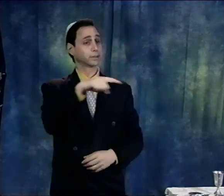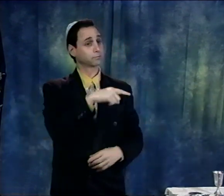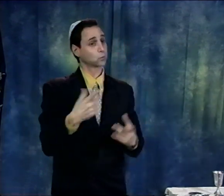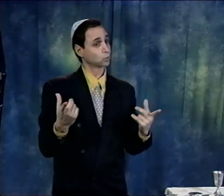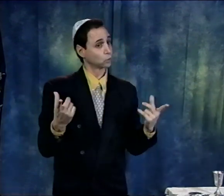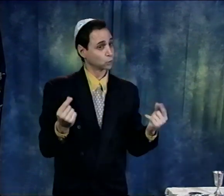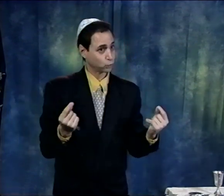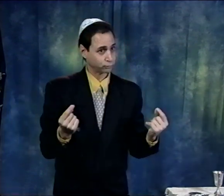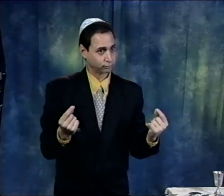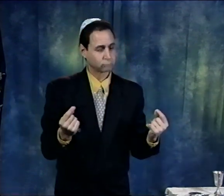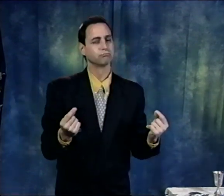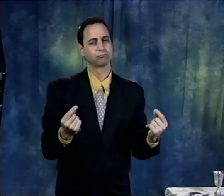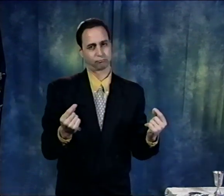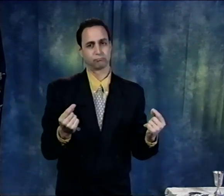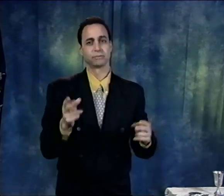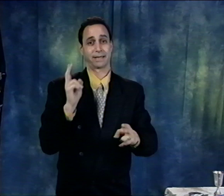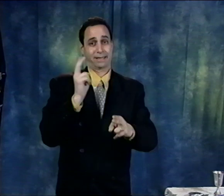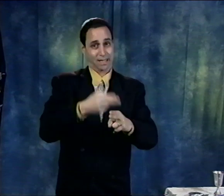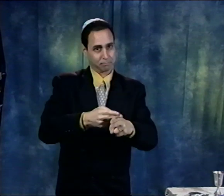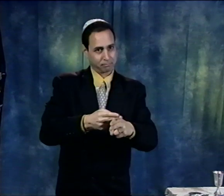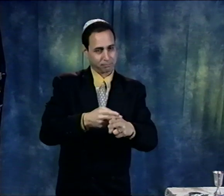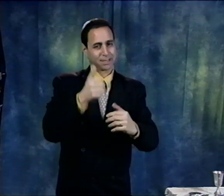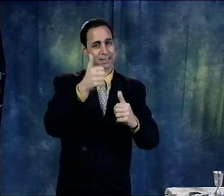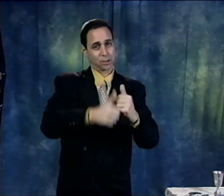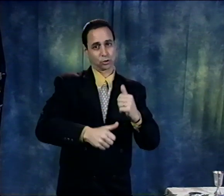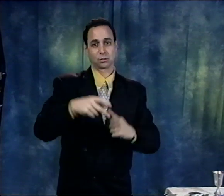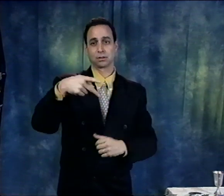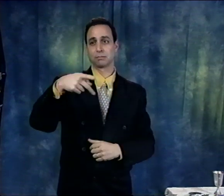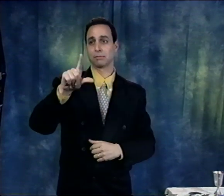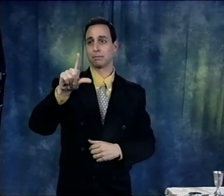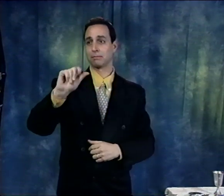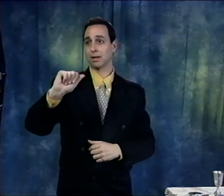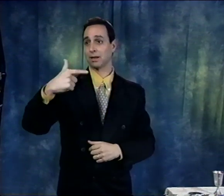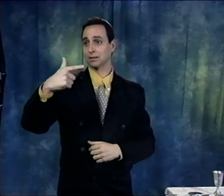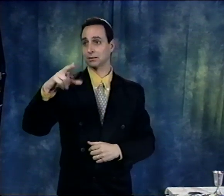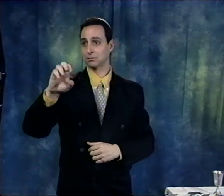Now, what we're going to do is name each plague,